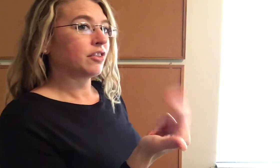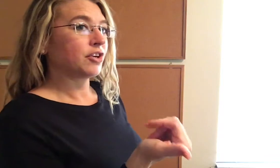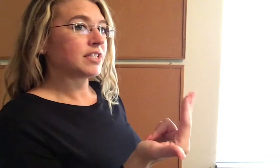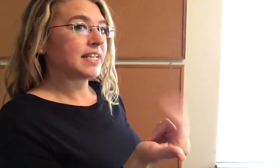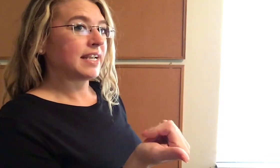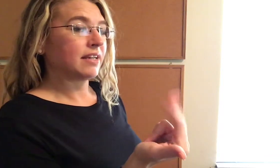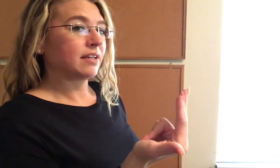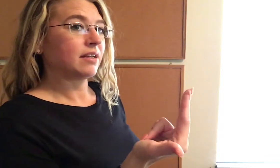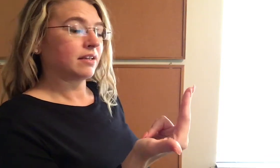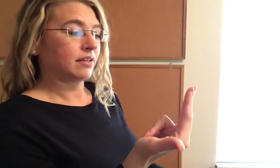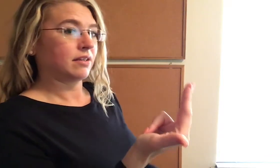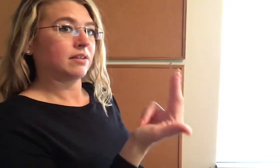13,